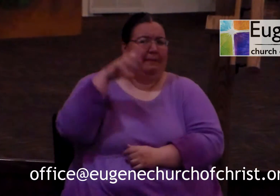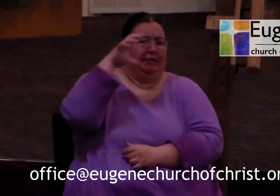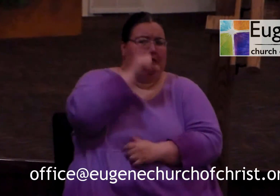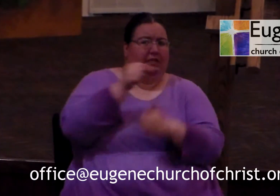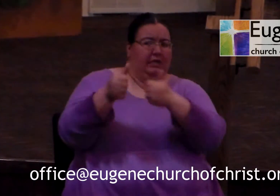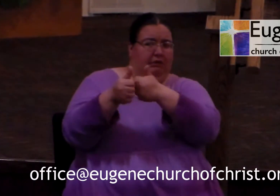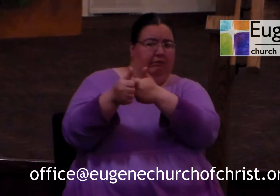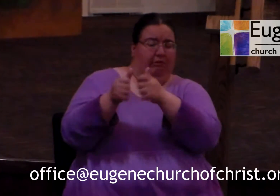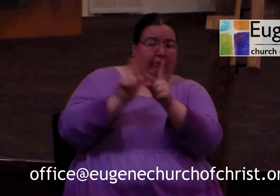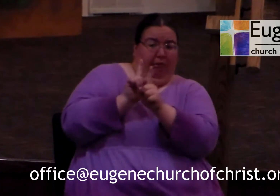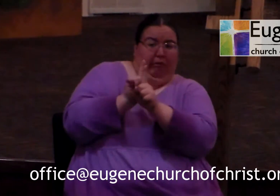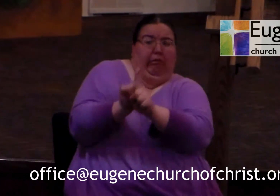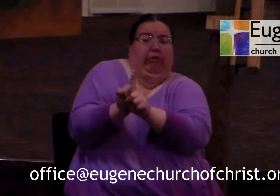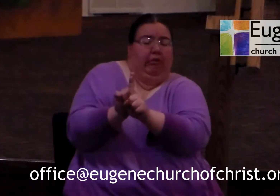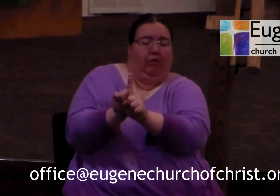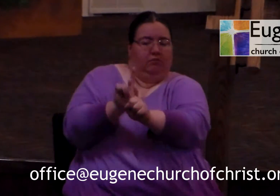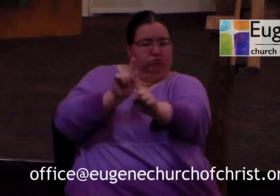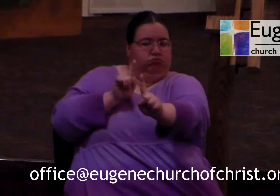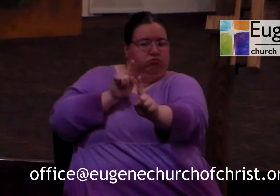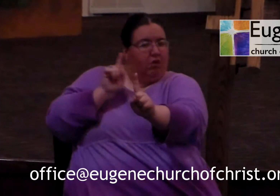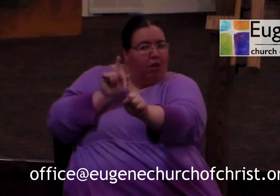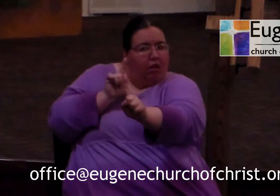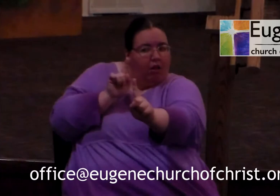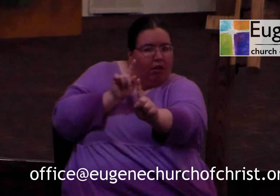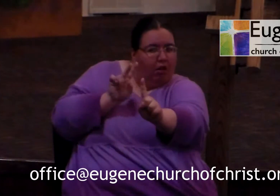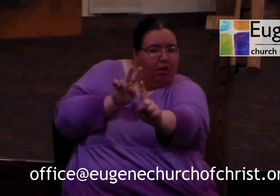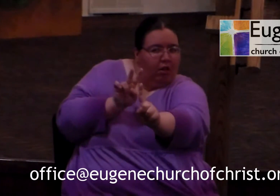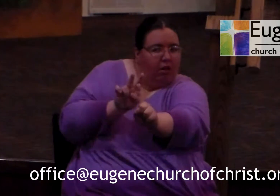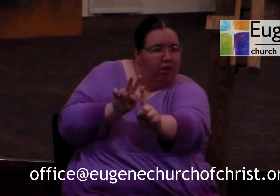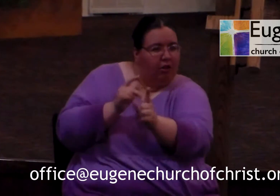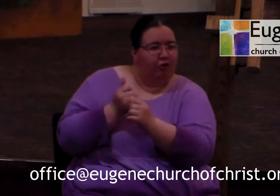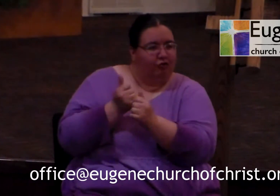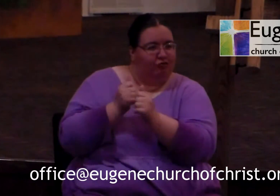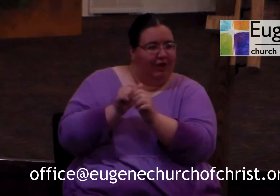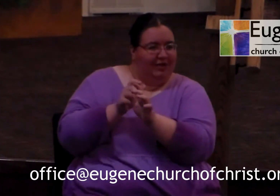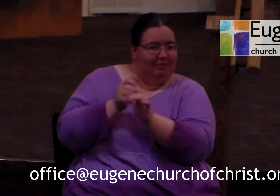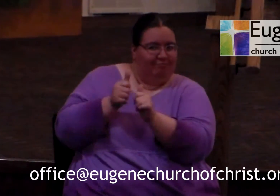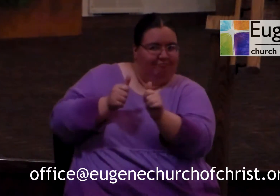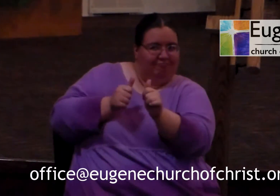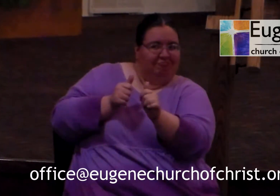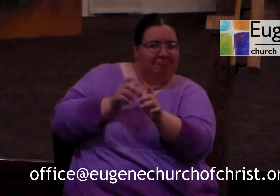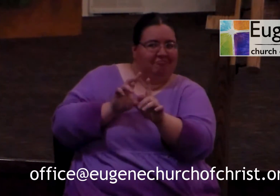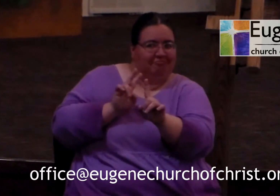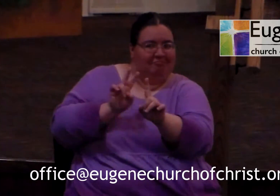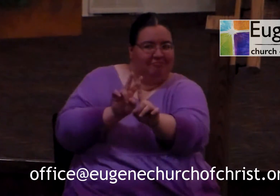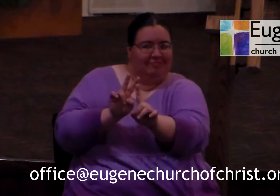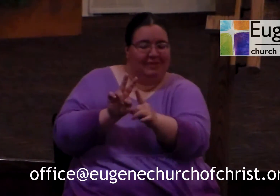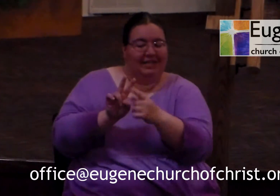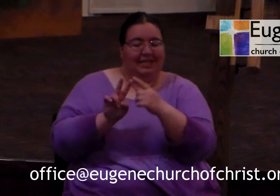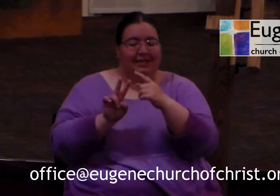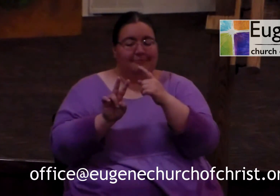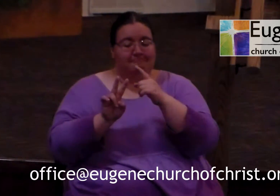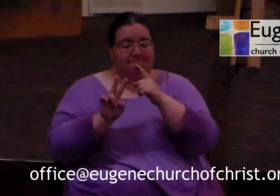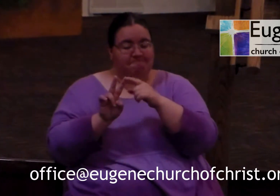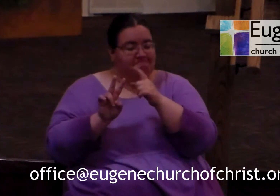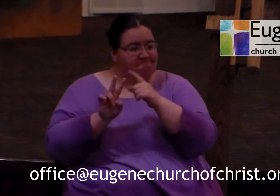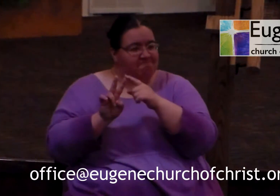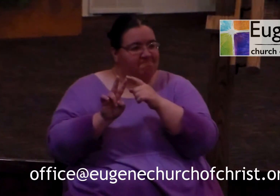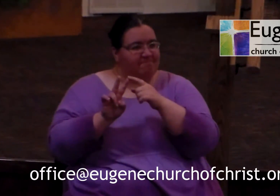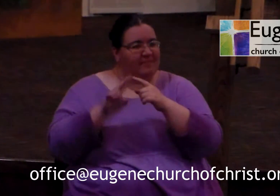not be caught up in the midst of all this. Because this disciple was known to the high priest, he went with Jesus into the high priest's courtyard, but then